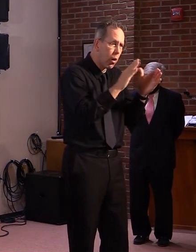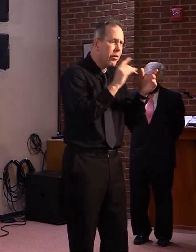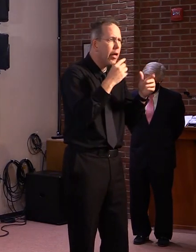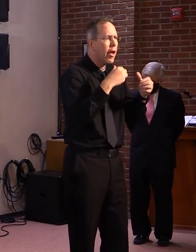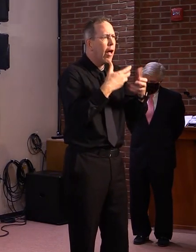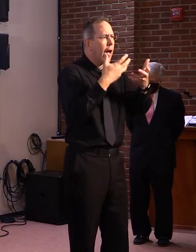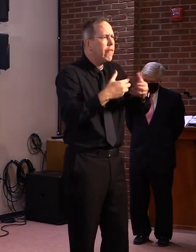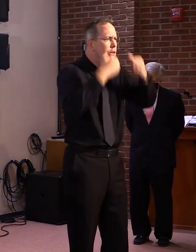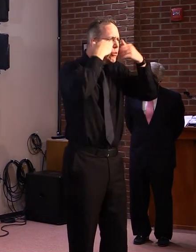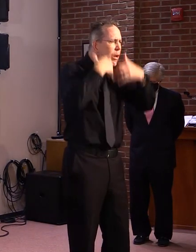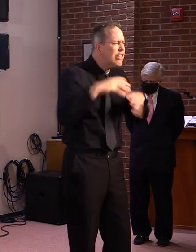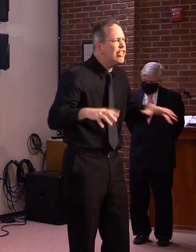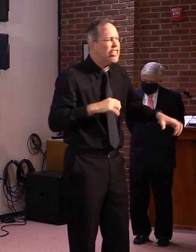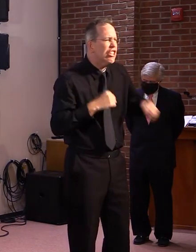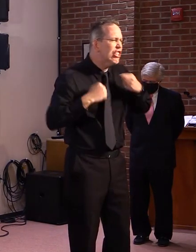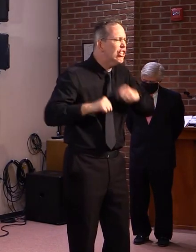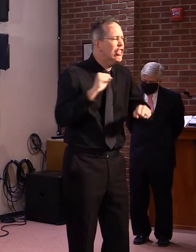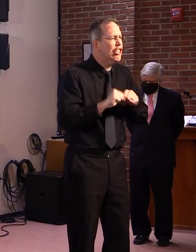Yes, good morning.